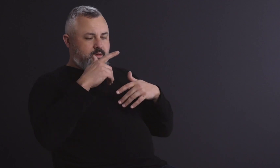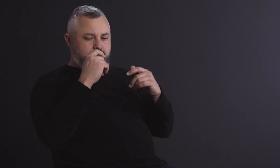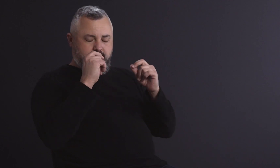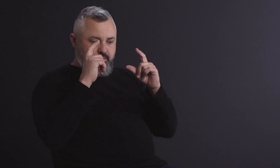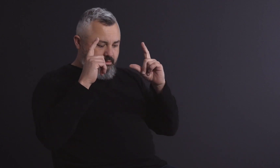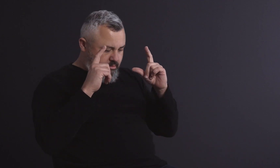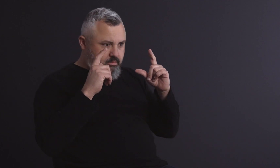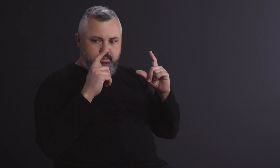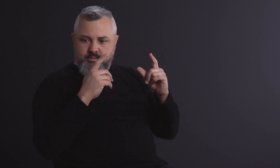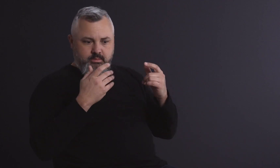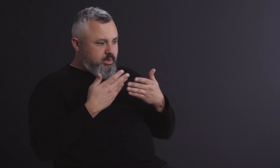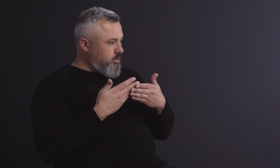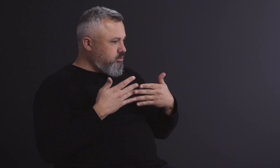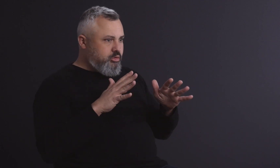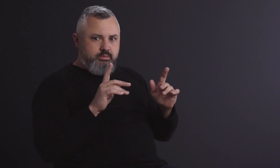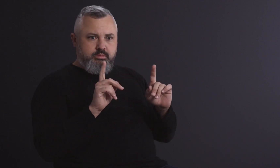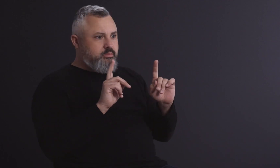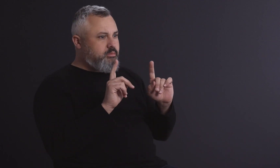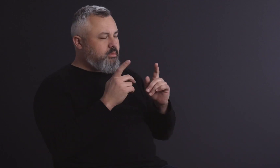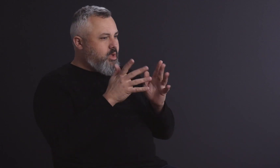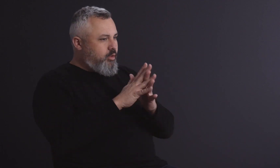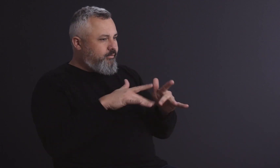consciousness, what was that experience like?